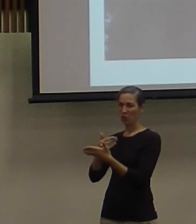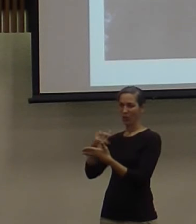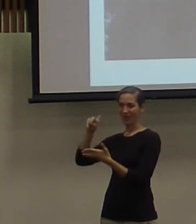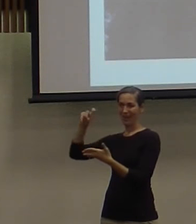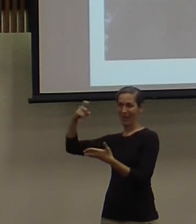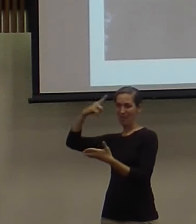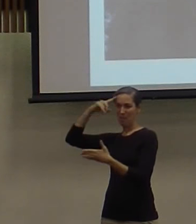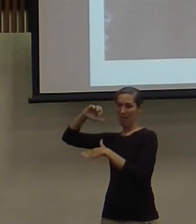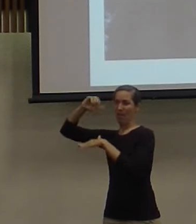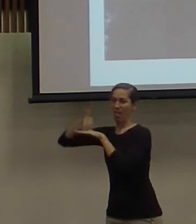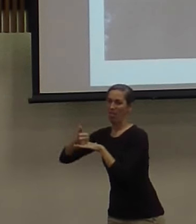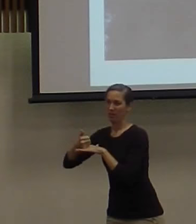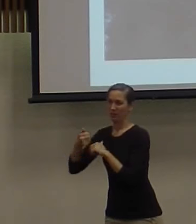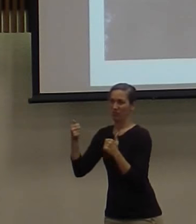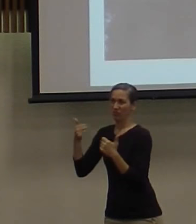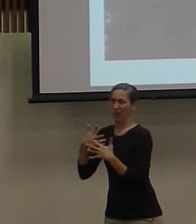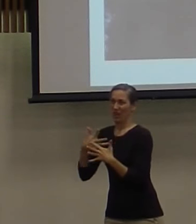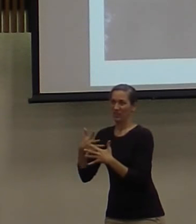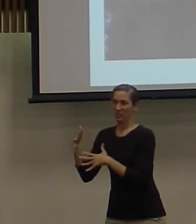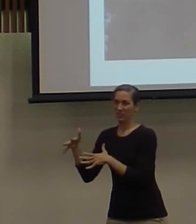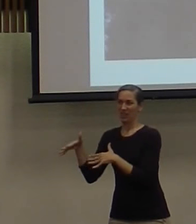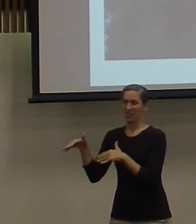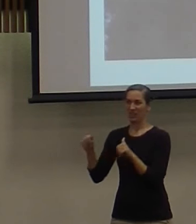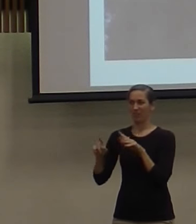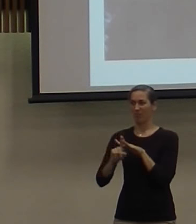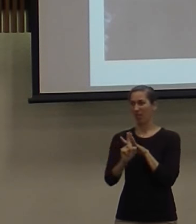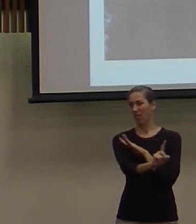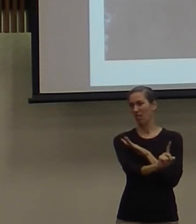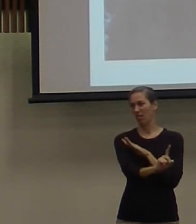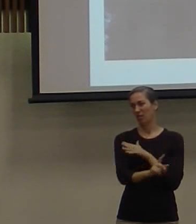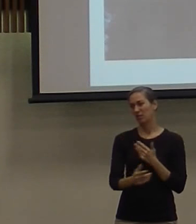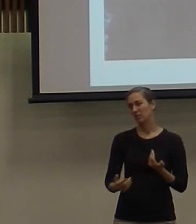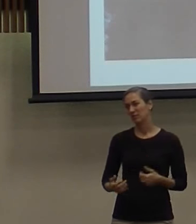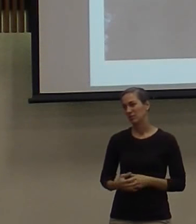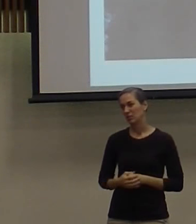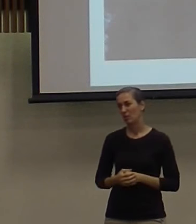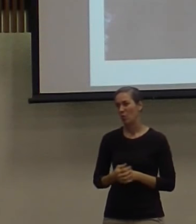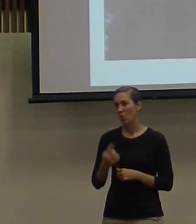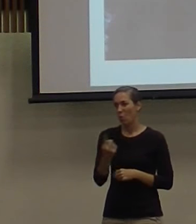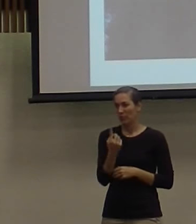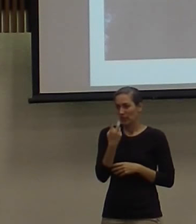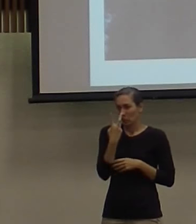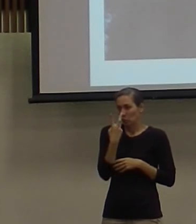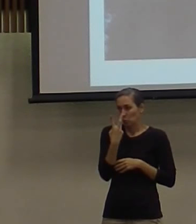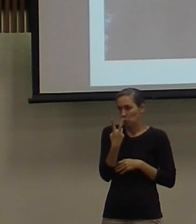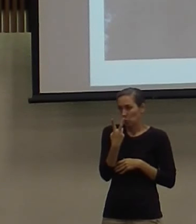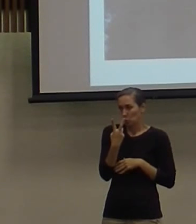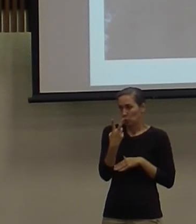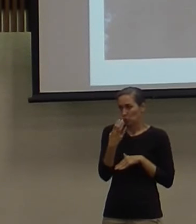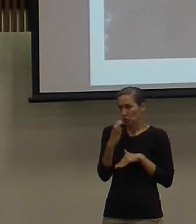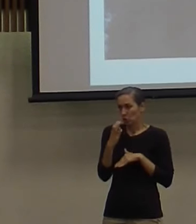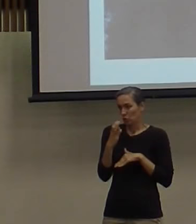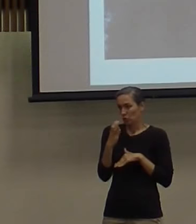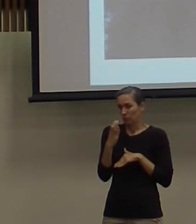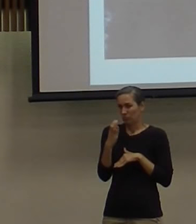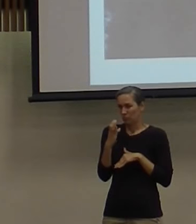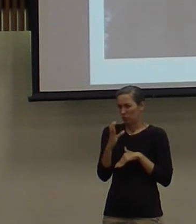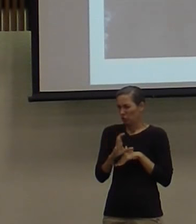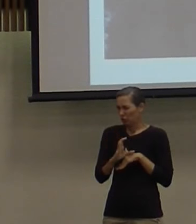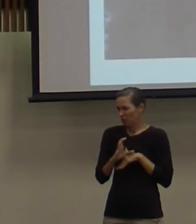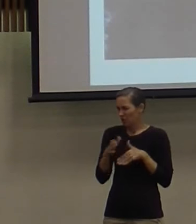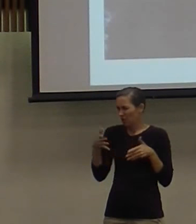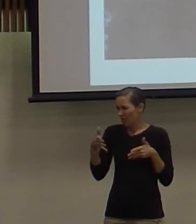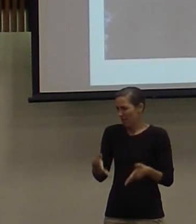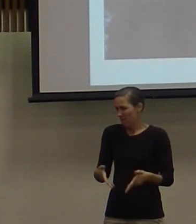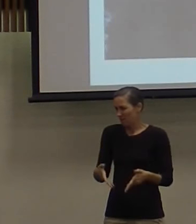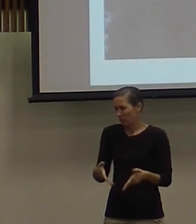gone. Just two were uh, left or remained there to take care of the church. And then the